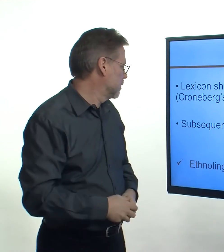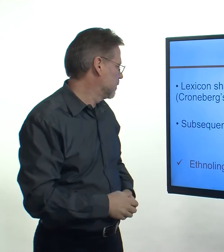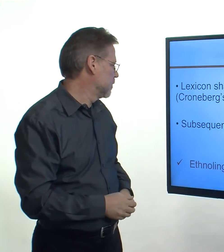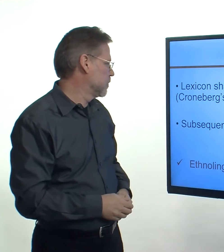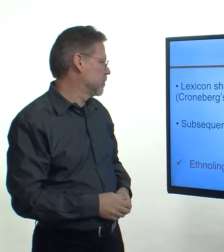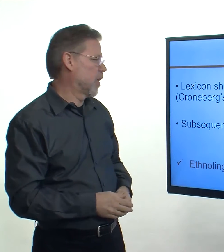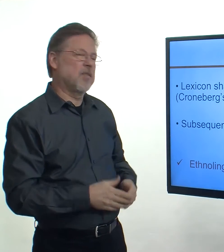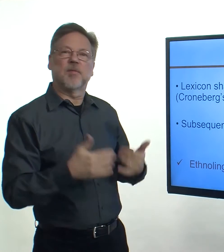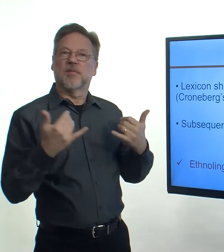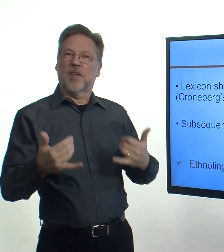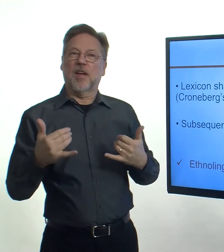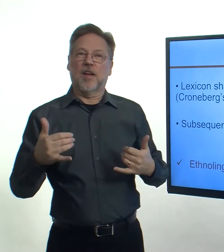regional dialects.